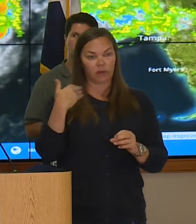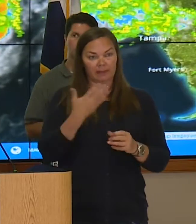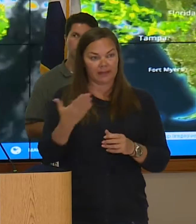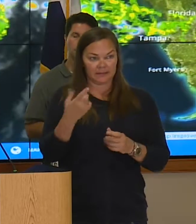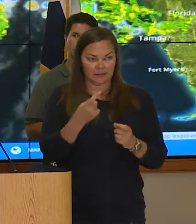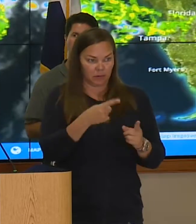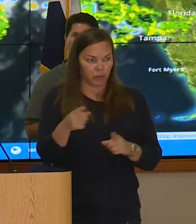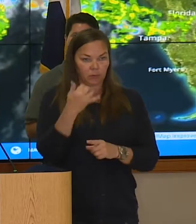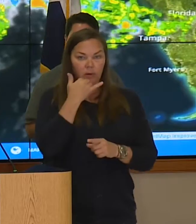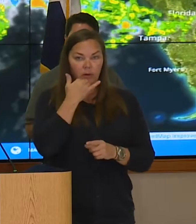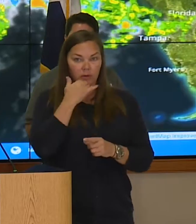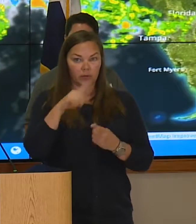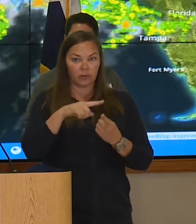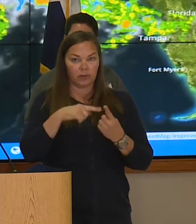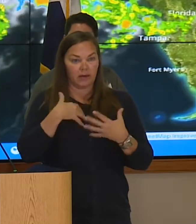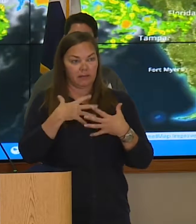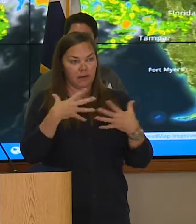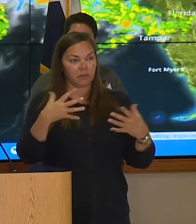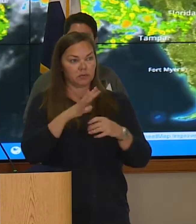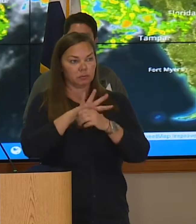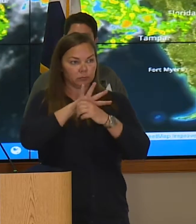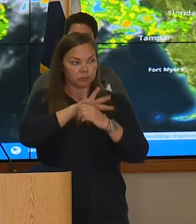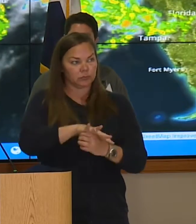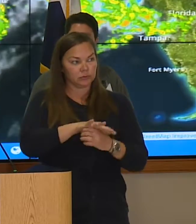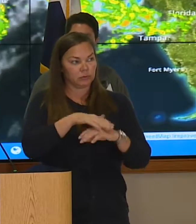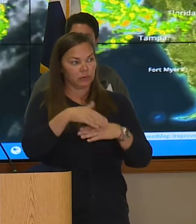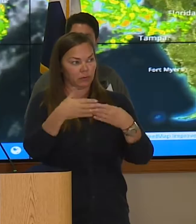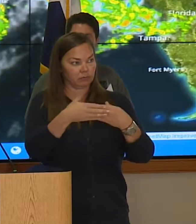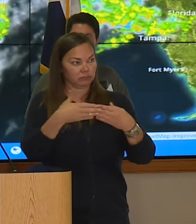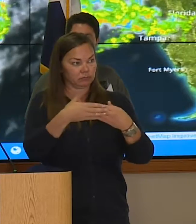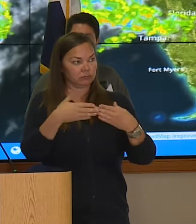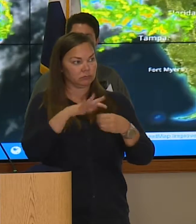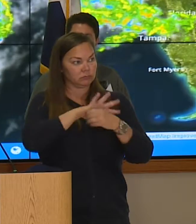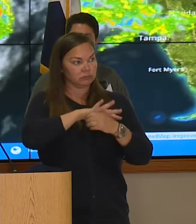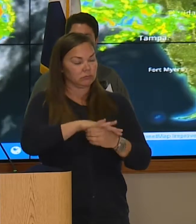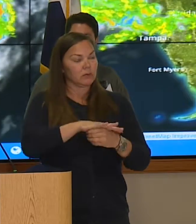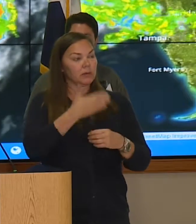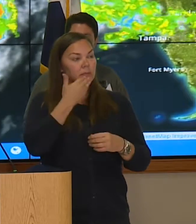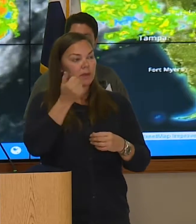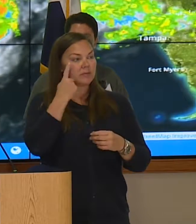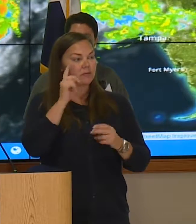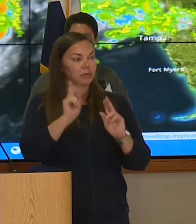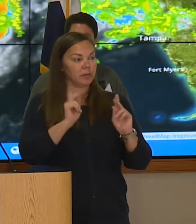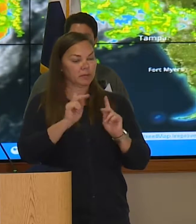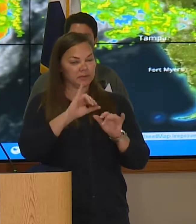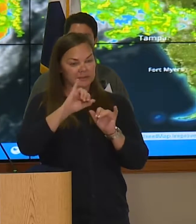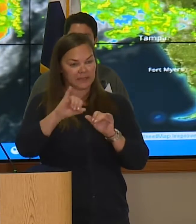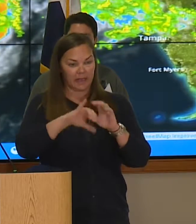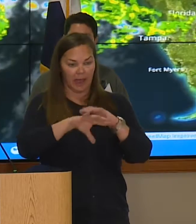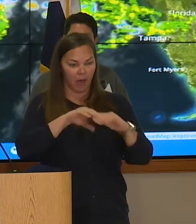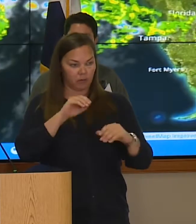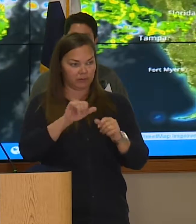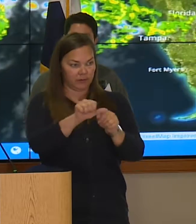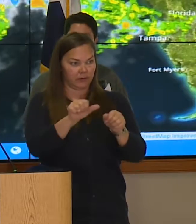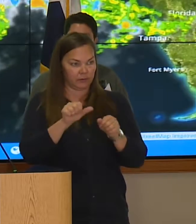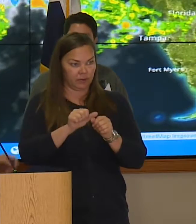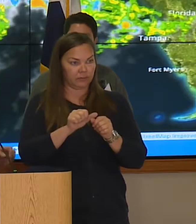go wrong when you have that much pressure against the levee. And so it's best for people to remain out of that